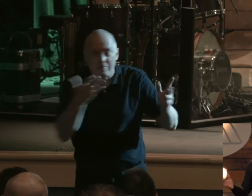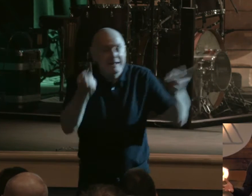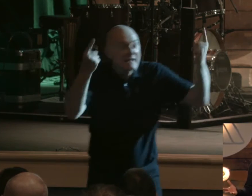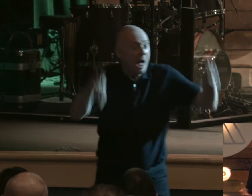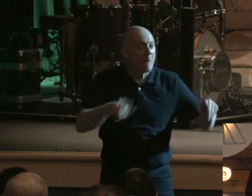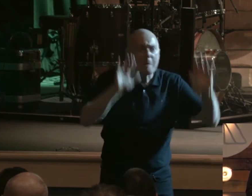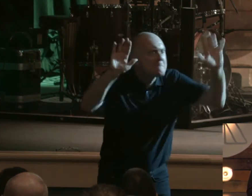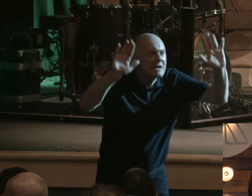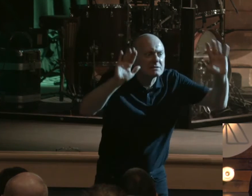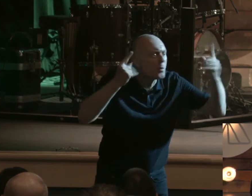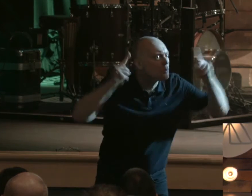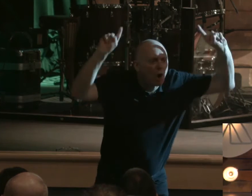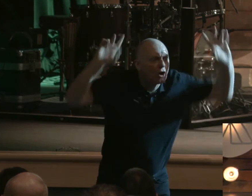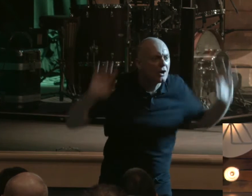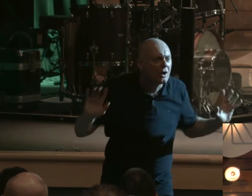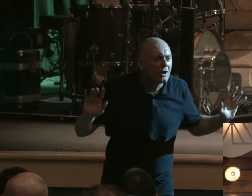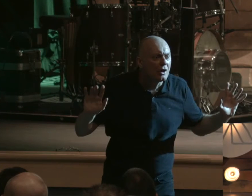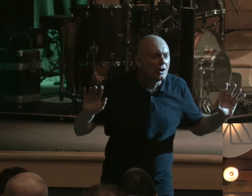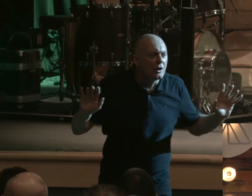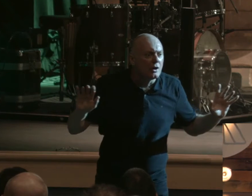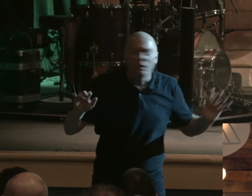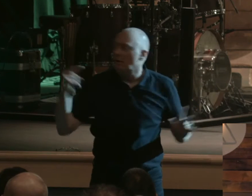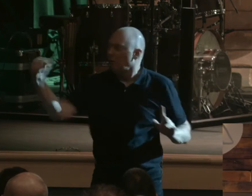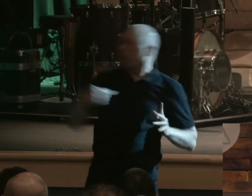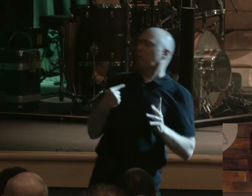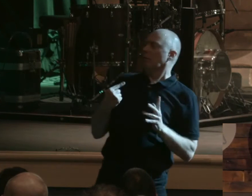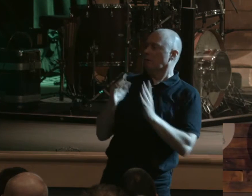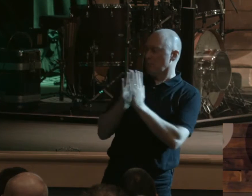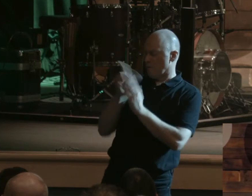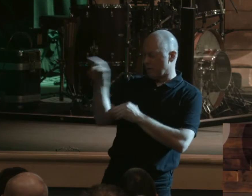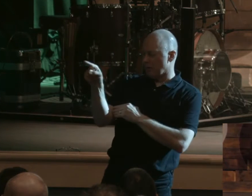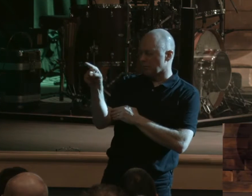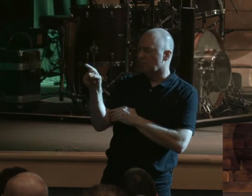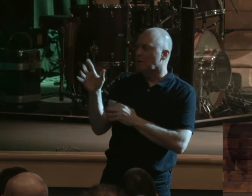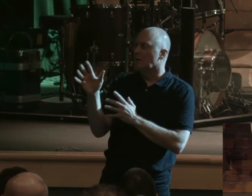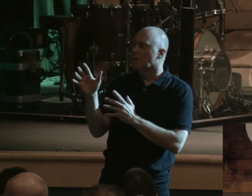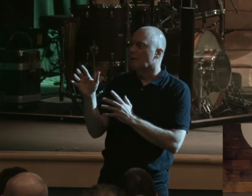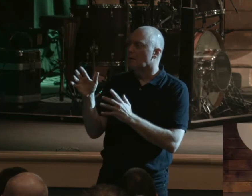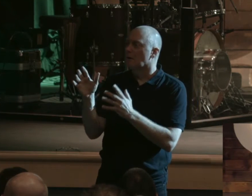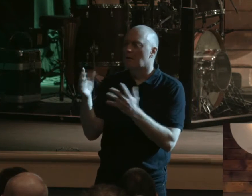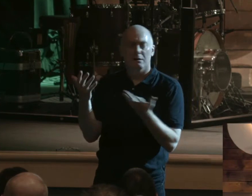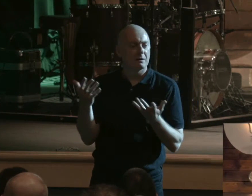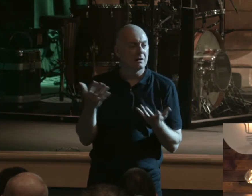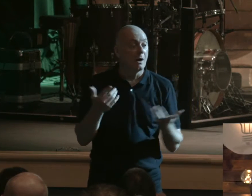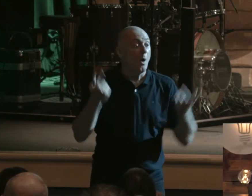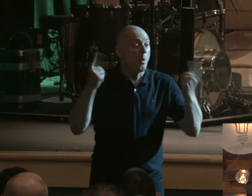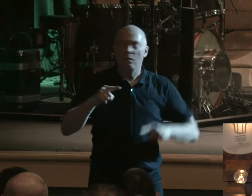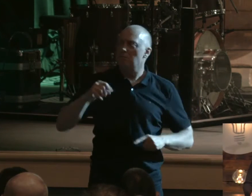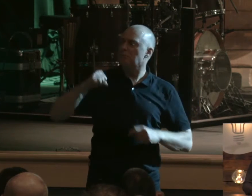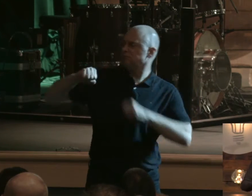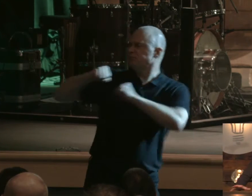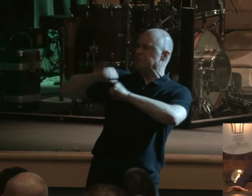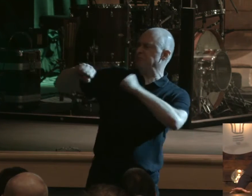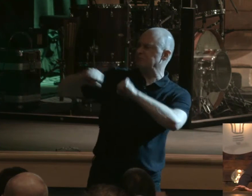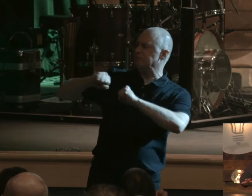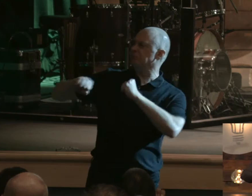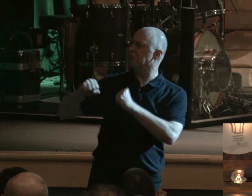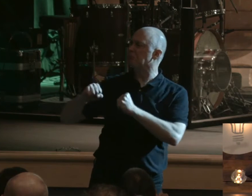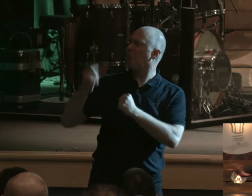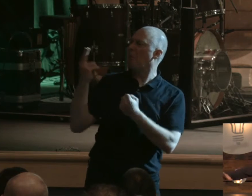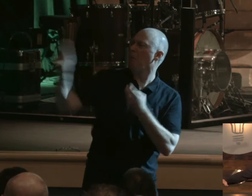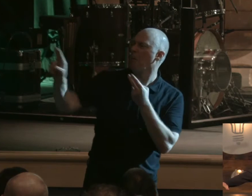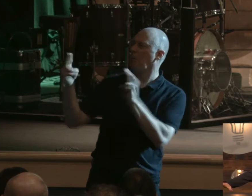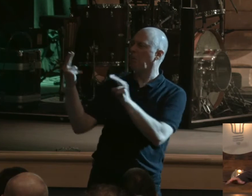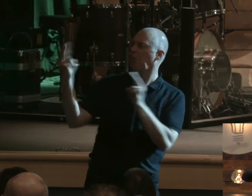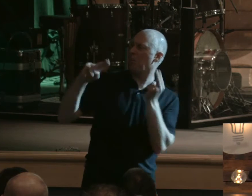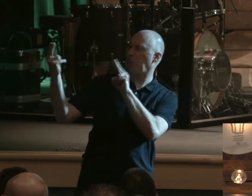It amazed me. Just to see when the opposition comes, where does it put our focus? On self? On self-defense? On other people? On